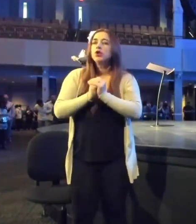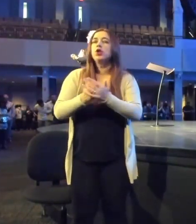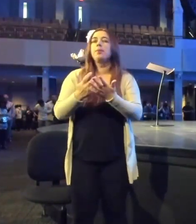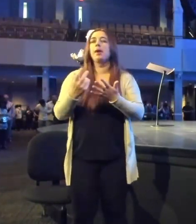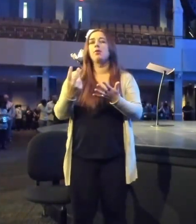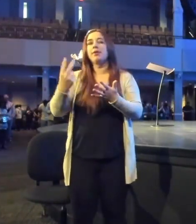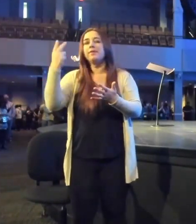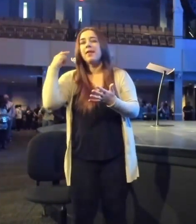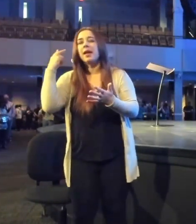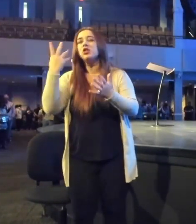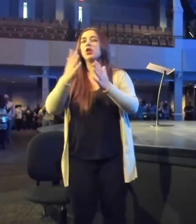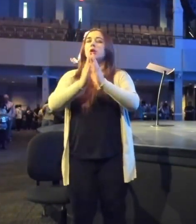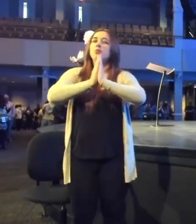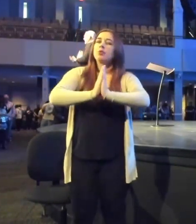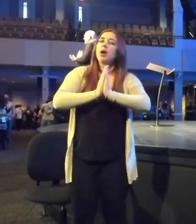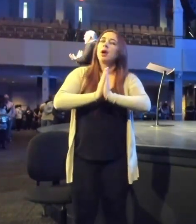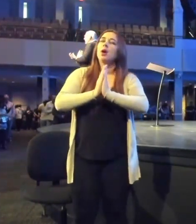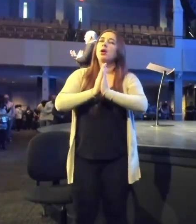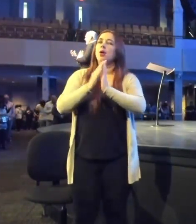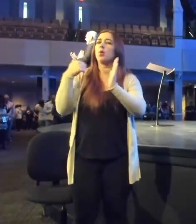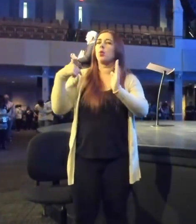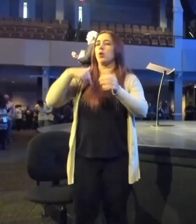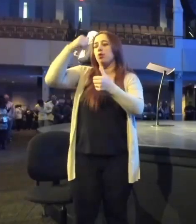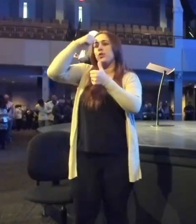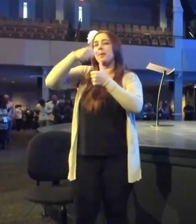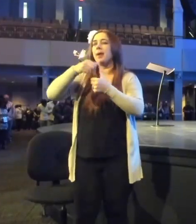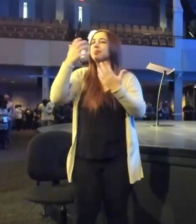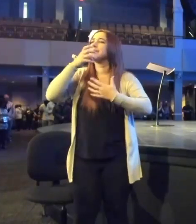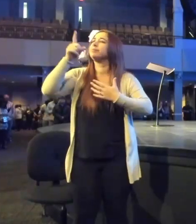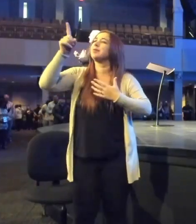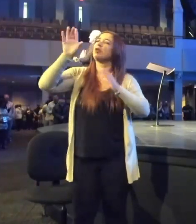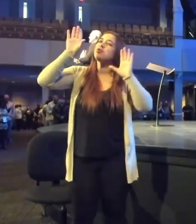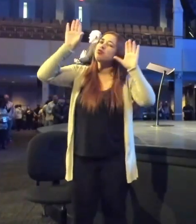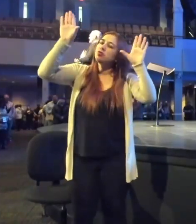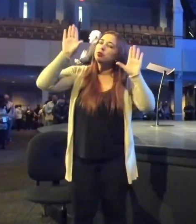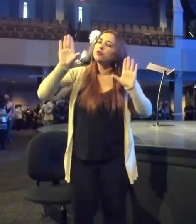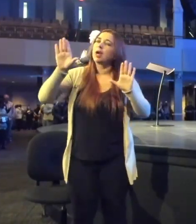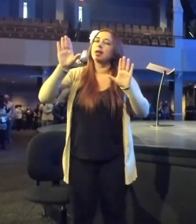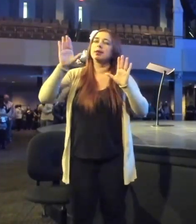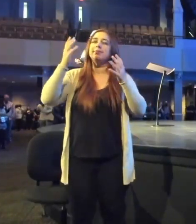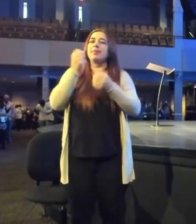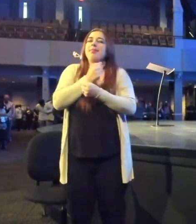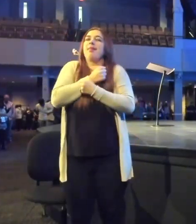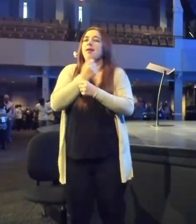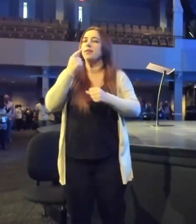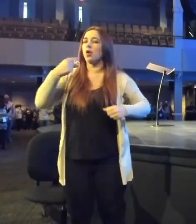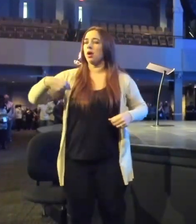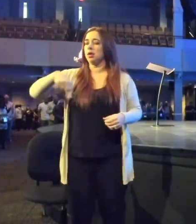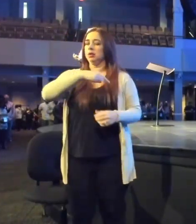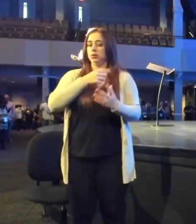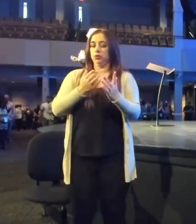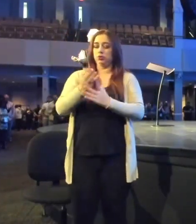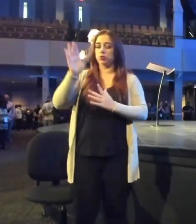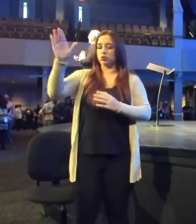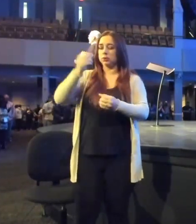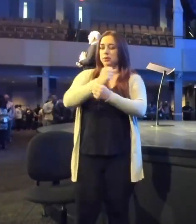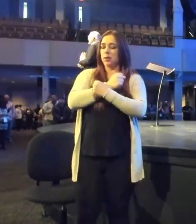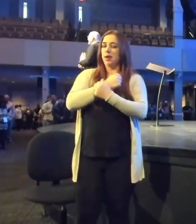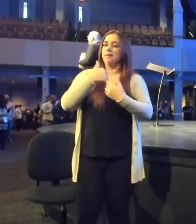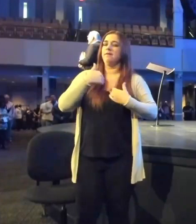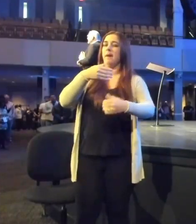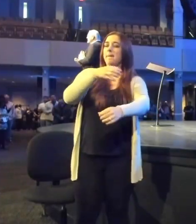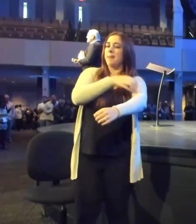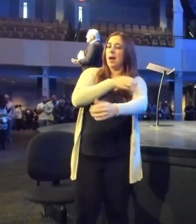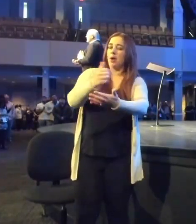time of prayer, that we would be reminded, Lord, of your great, amazing love to us. And that through your love comes your power to help